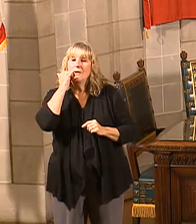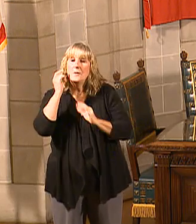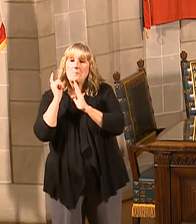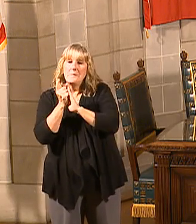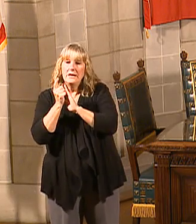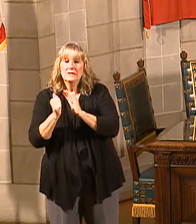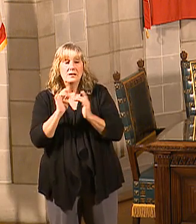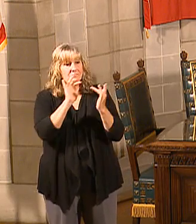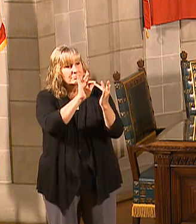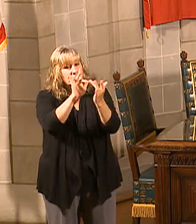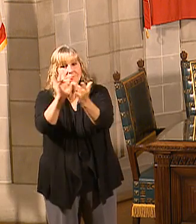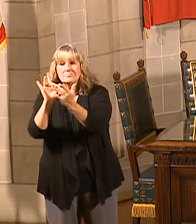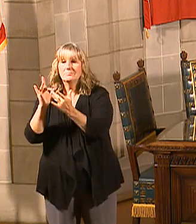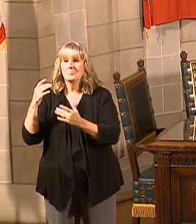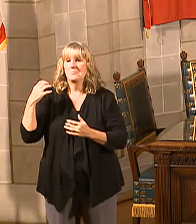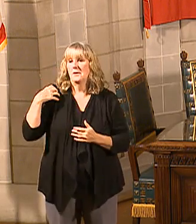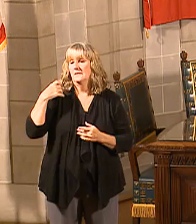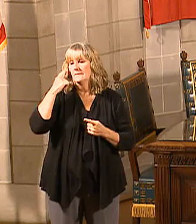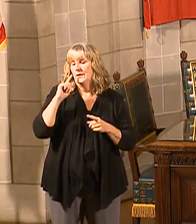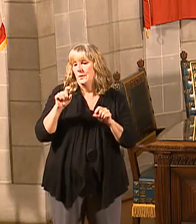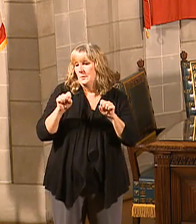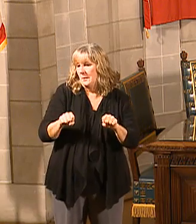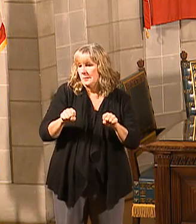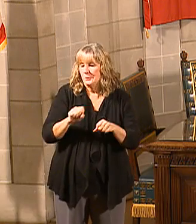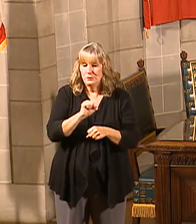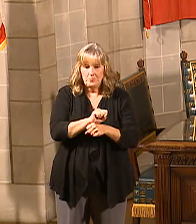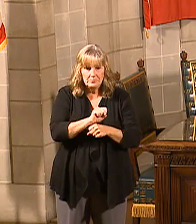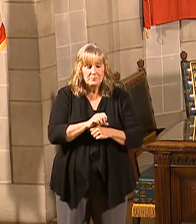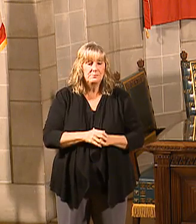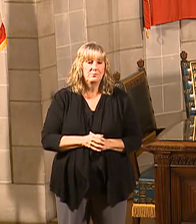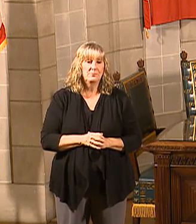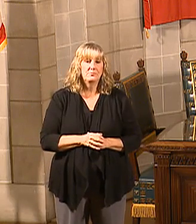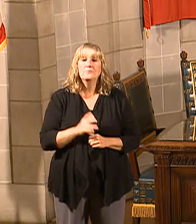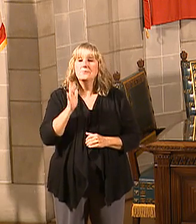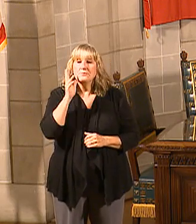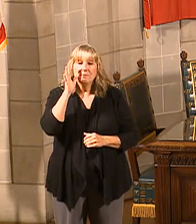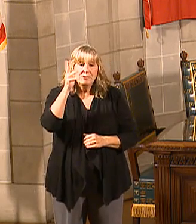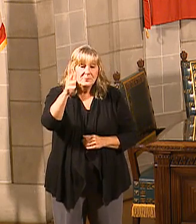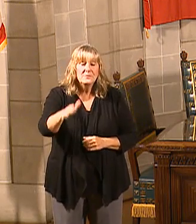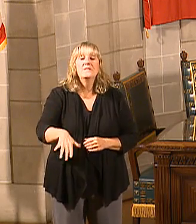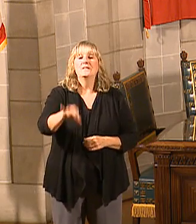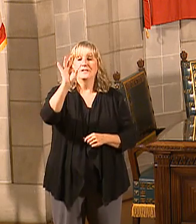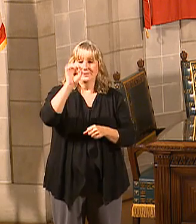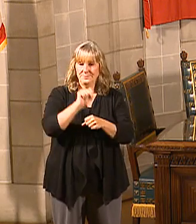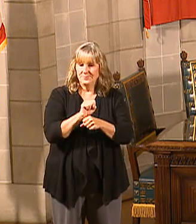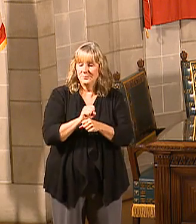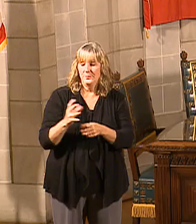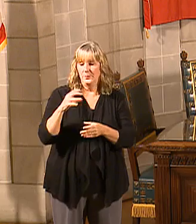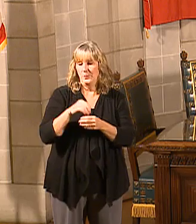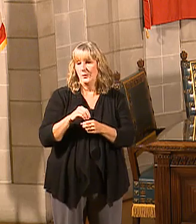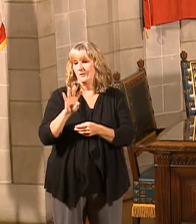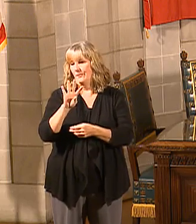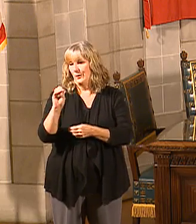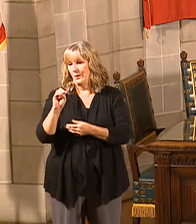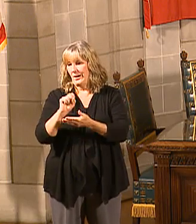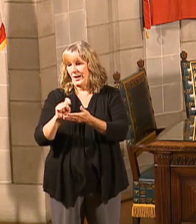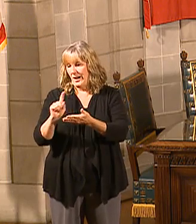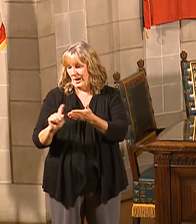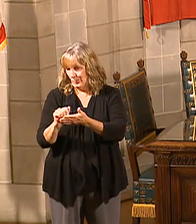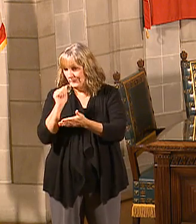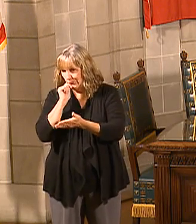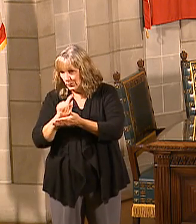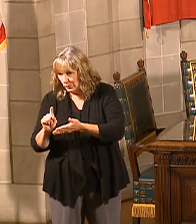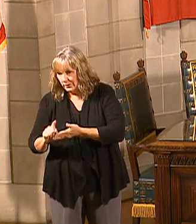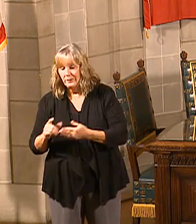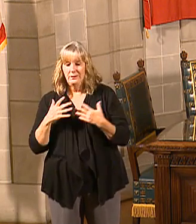contact employers for a potential job. And ultimately, he found employment working 40 hours a week, and he has health